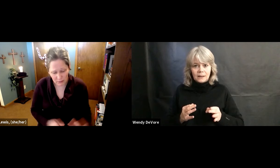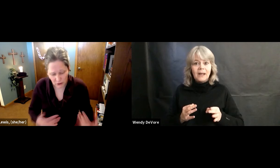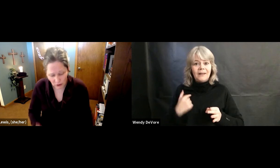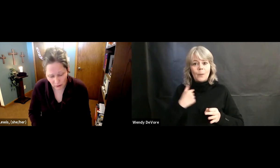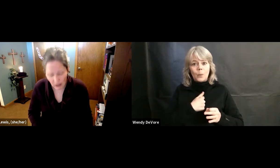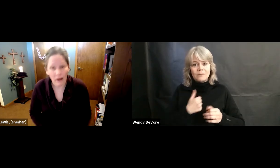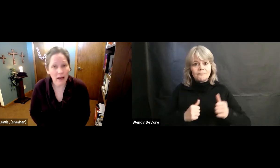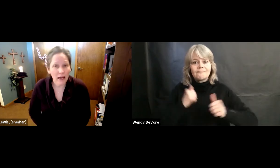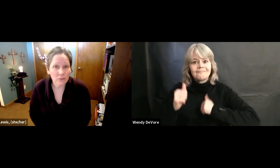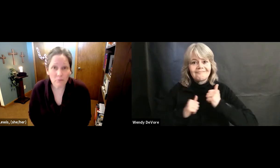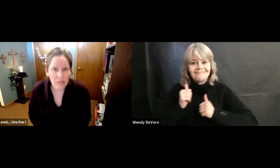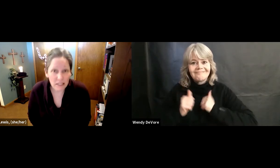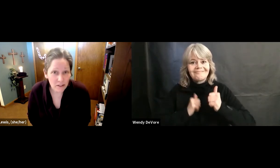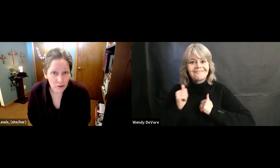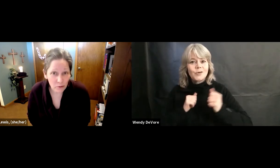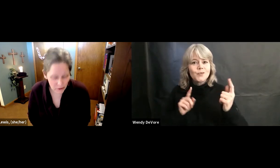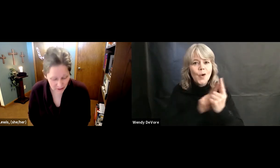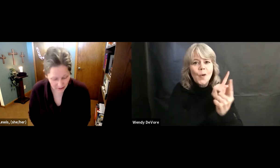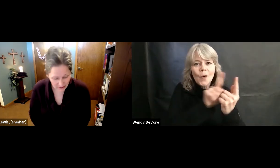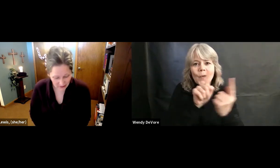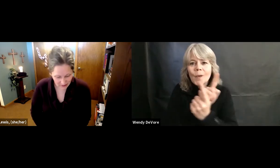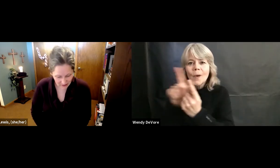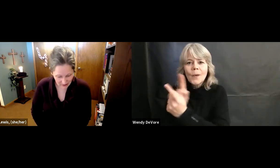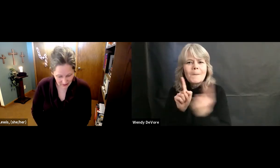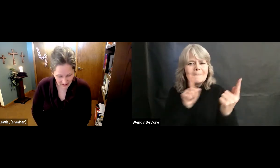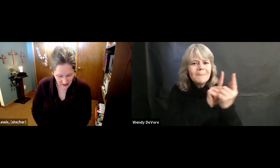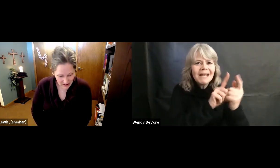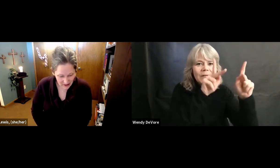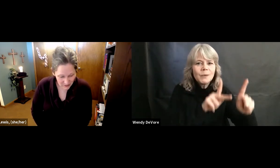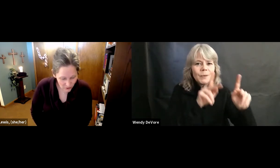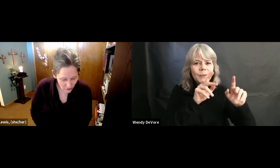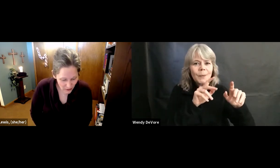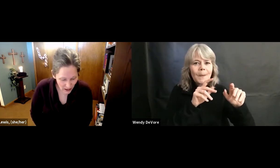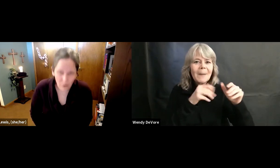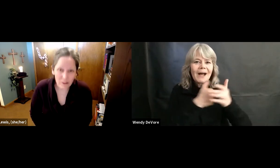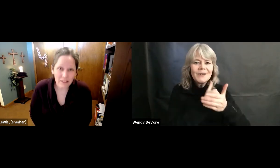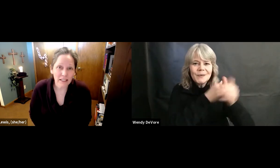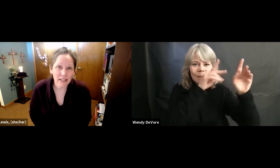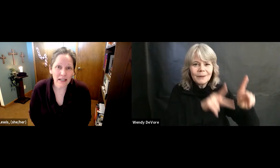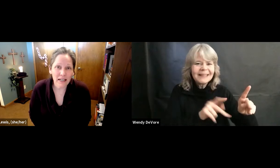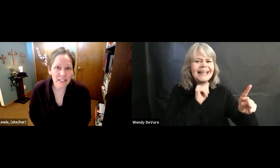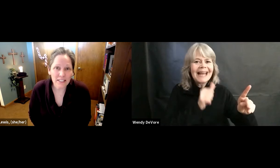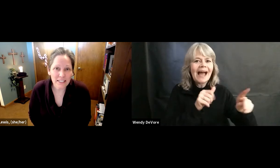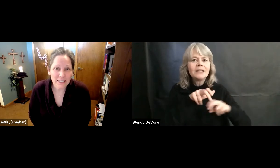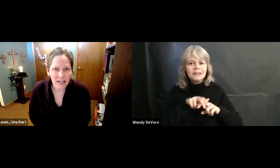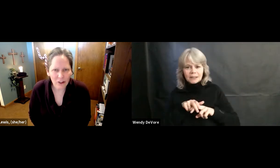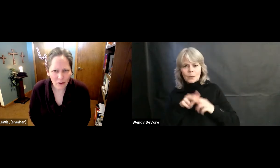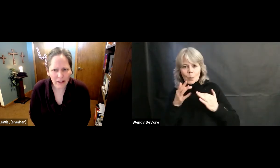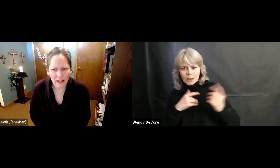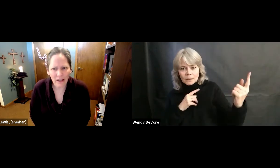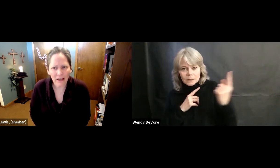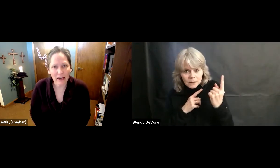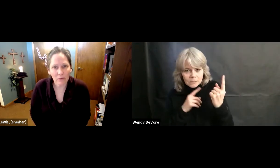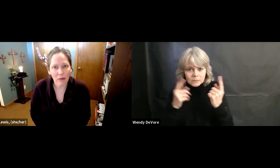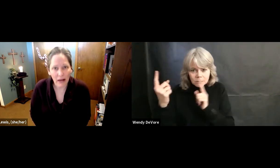us, but to go out, to meet a new person, to go out and just say, you know